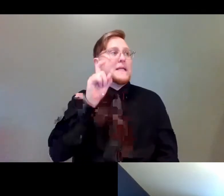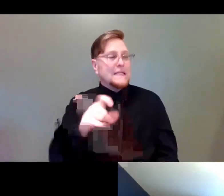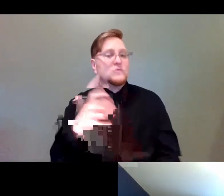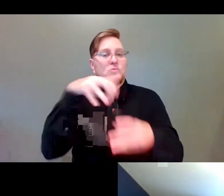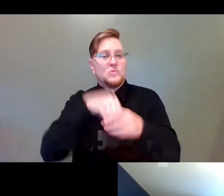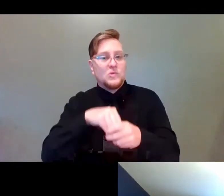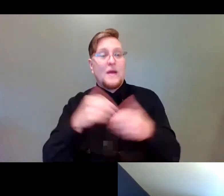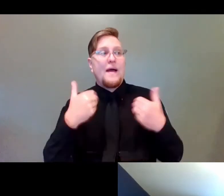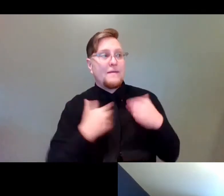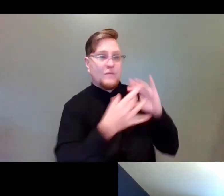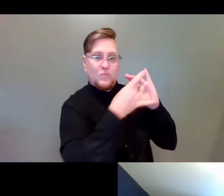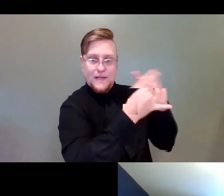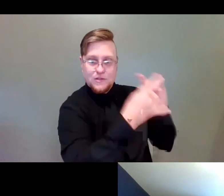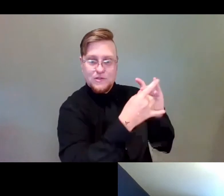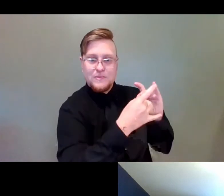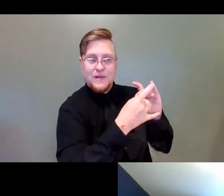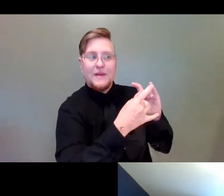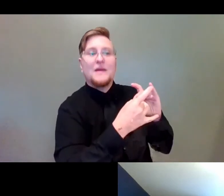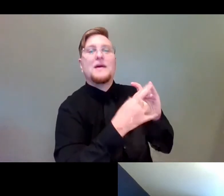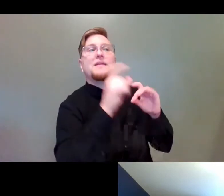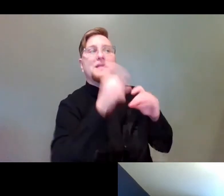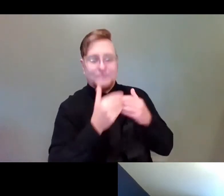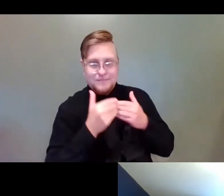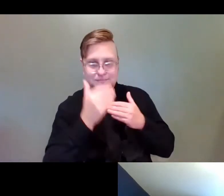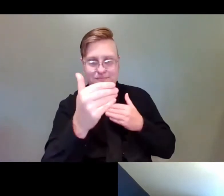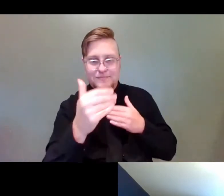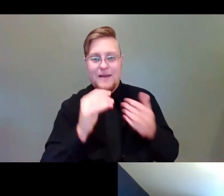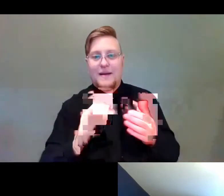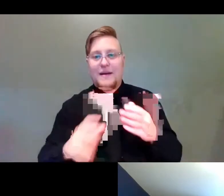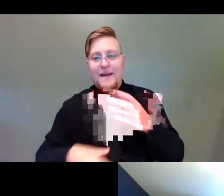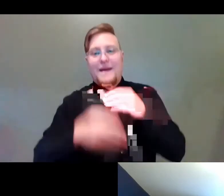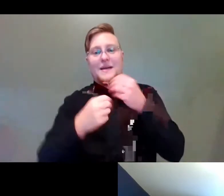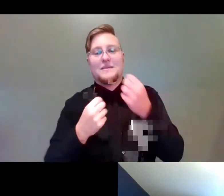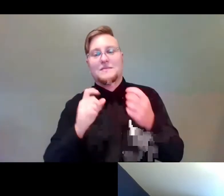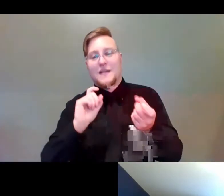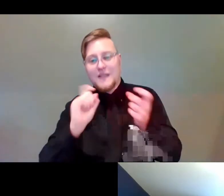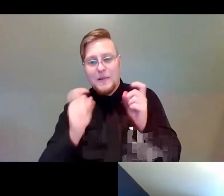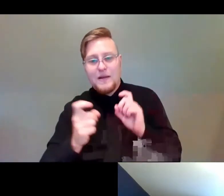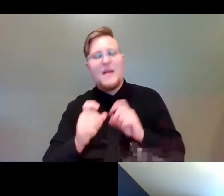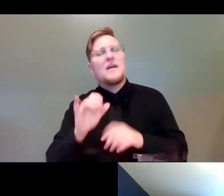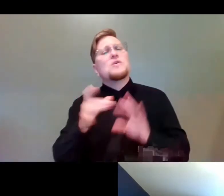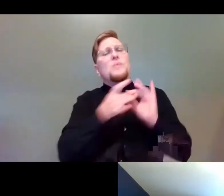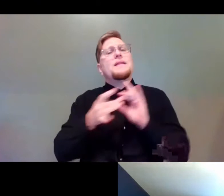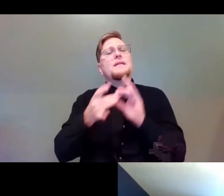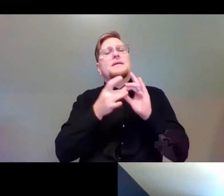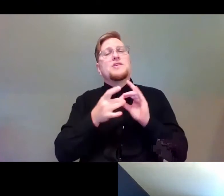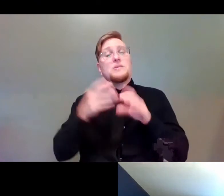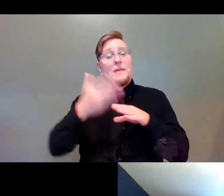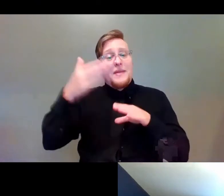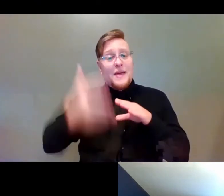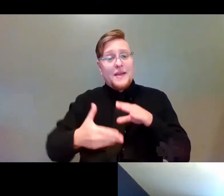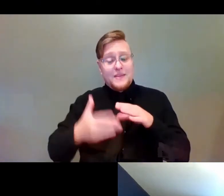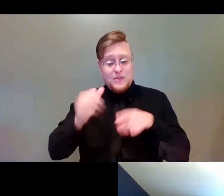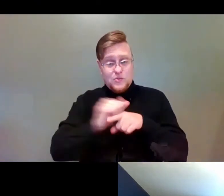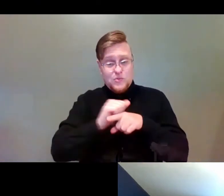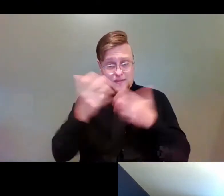also include disabled women. So relationships that go way beyond the training are formed. And the other thing